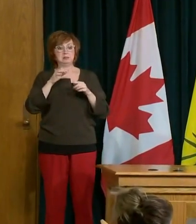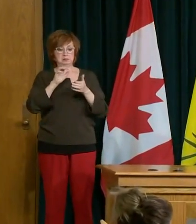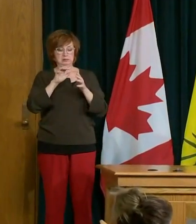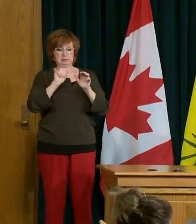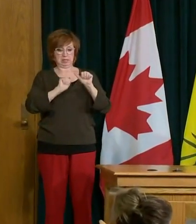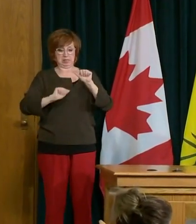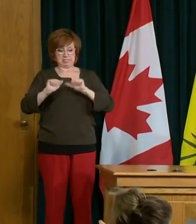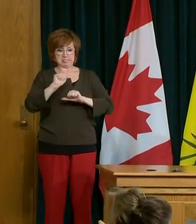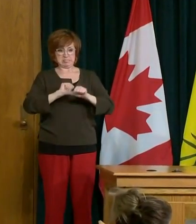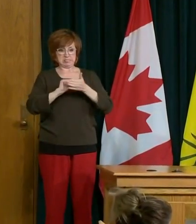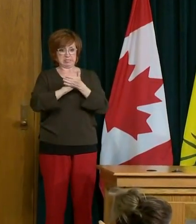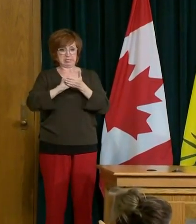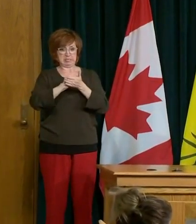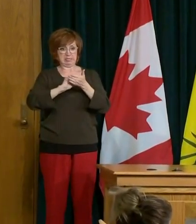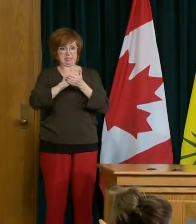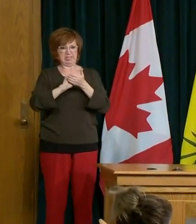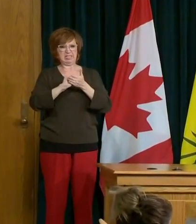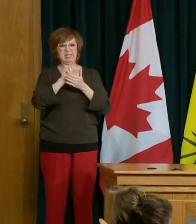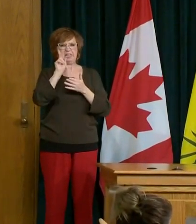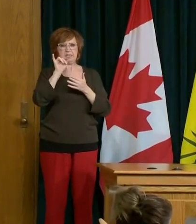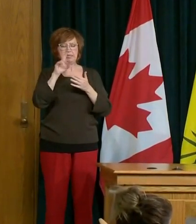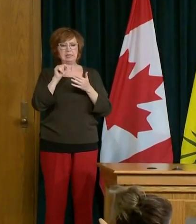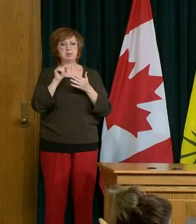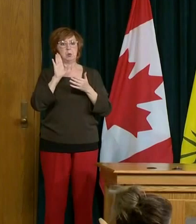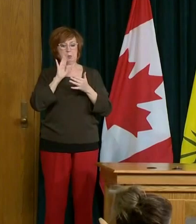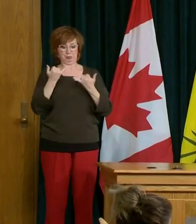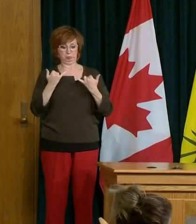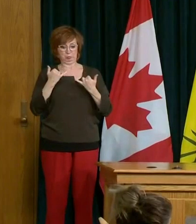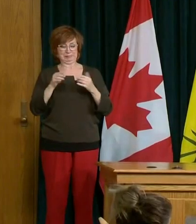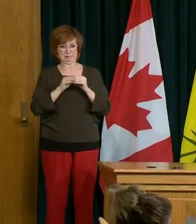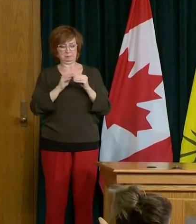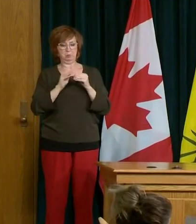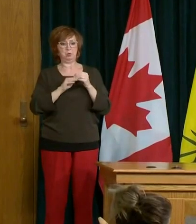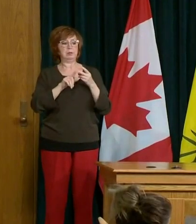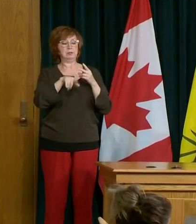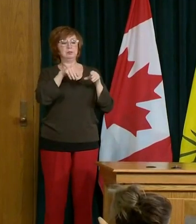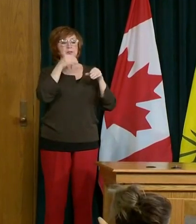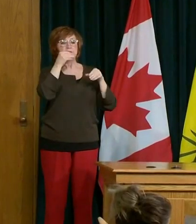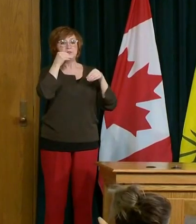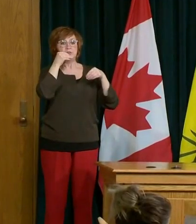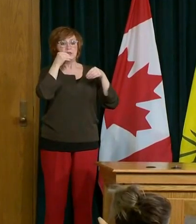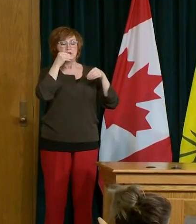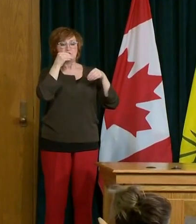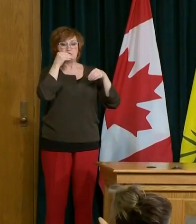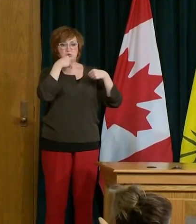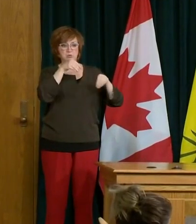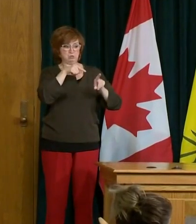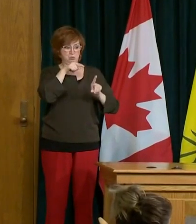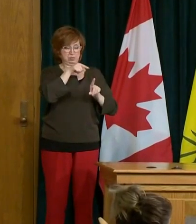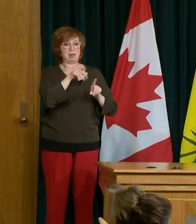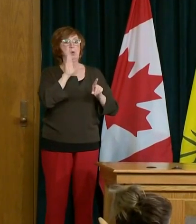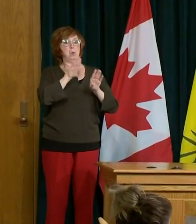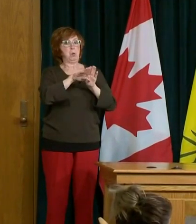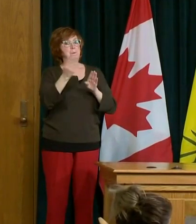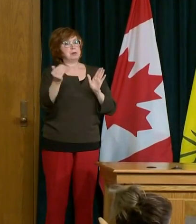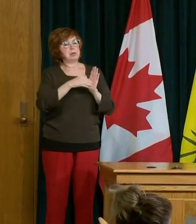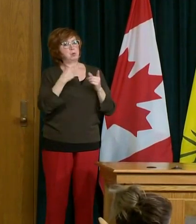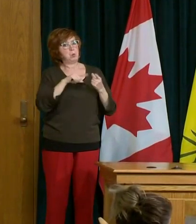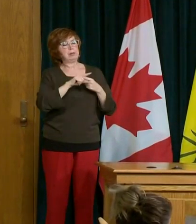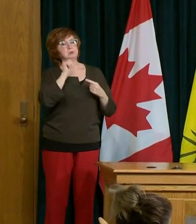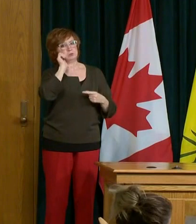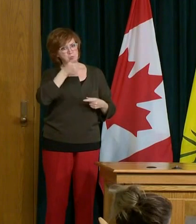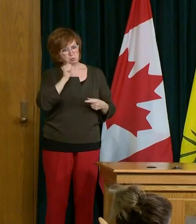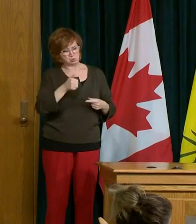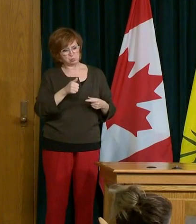open again tomorrow, and we continue to get deliveries up for the store in regards to cleaning supplies